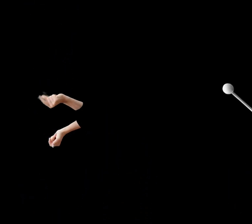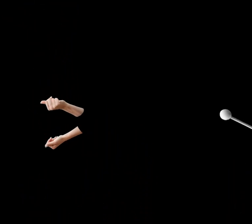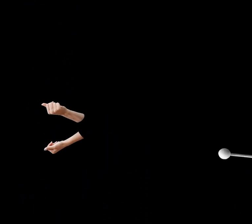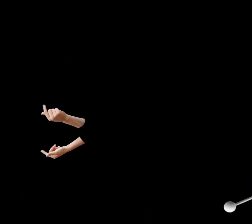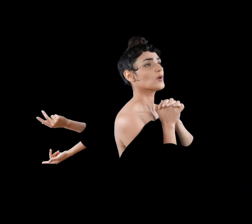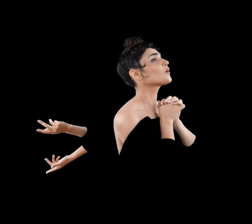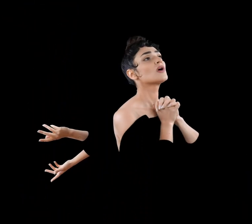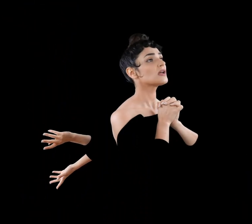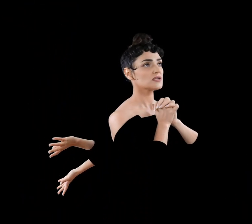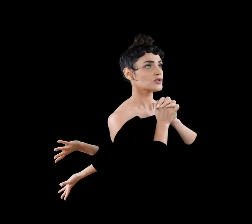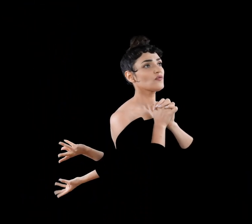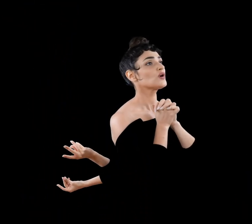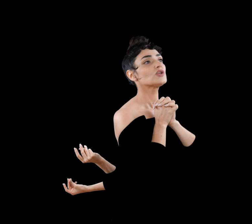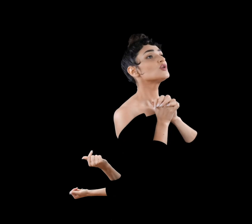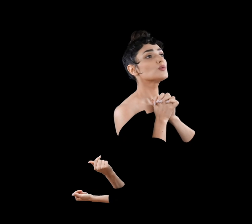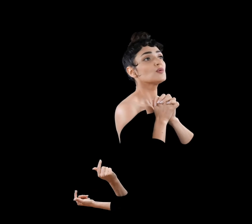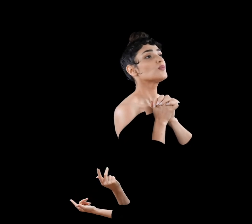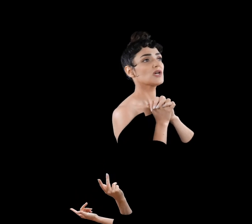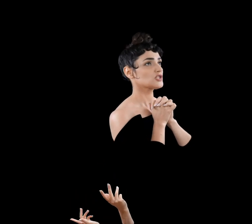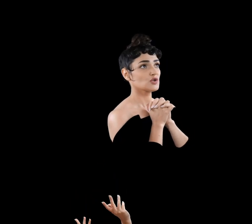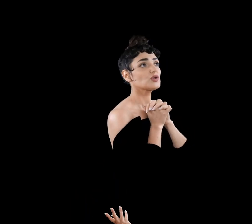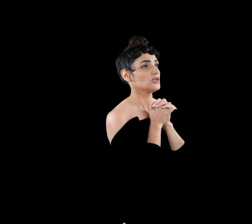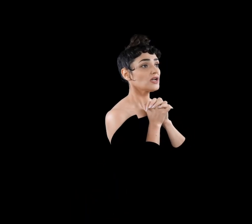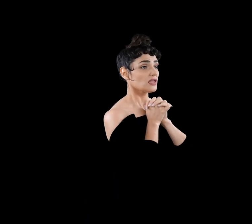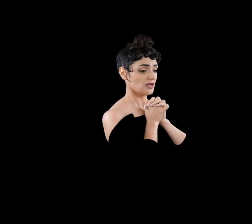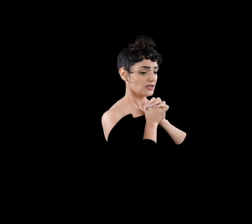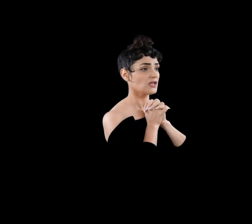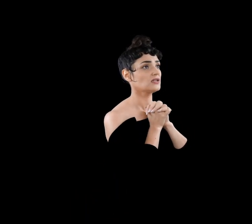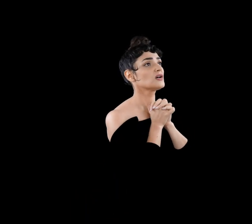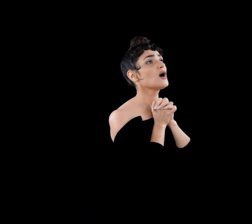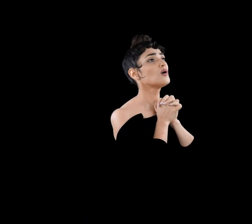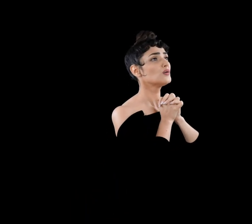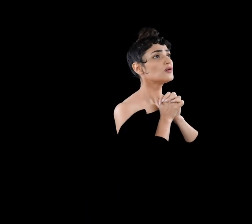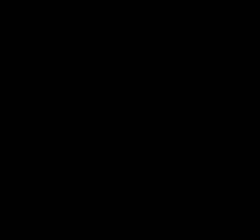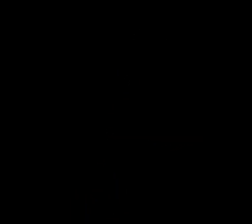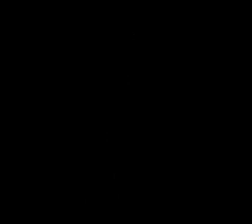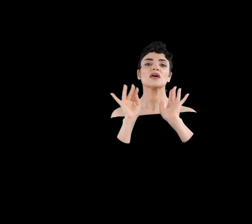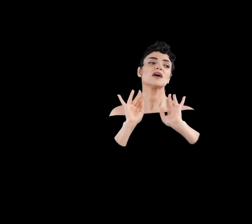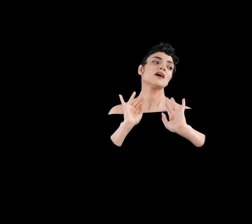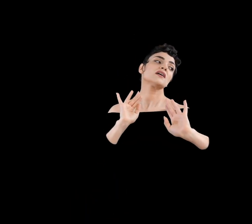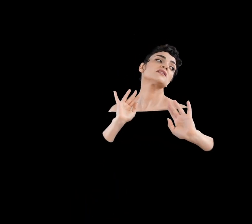rage for you But you could hear the click go And